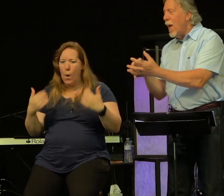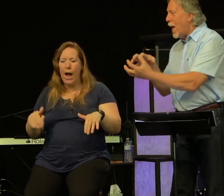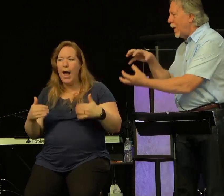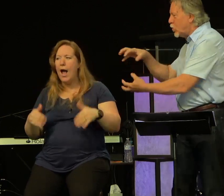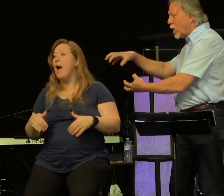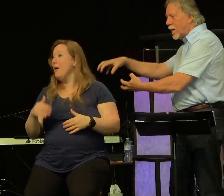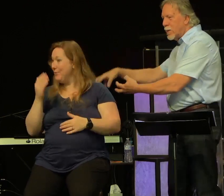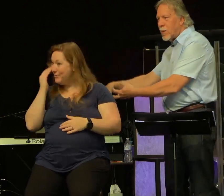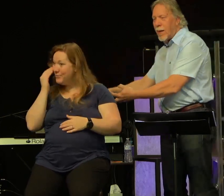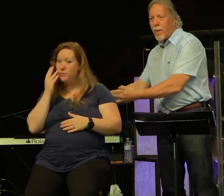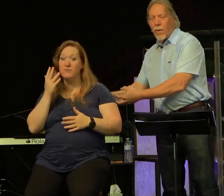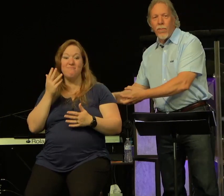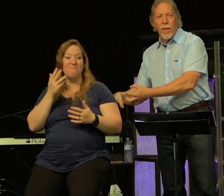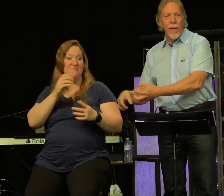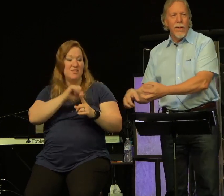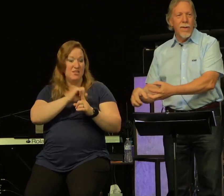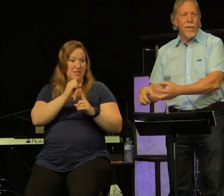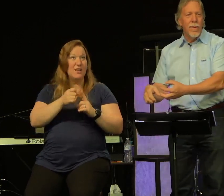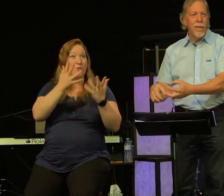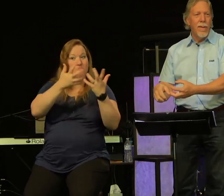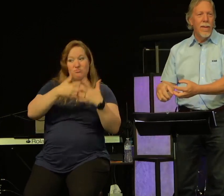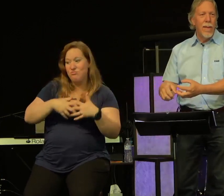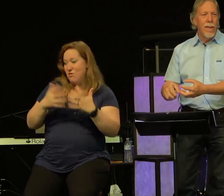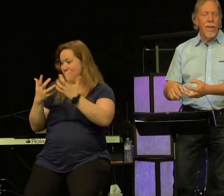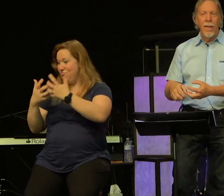me. And He's working this together over here.